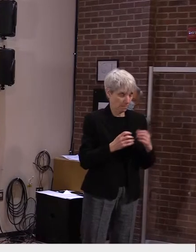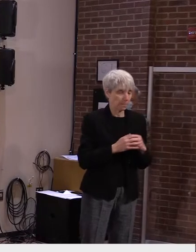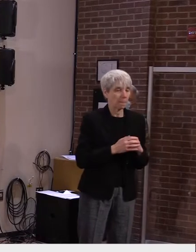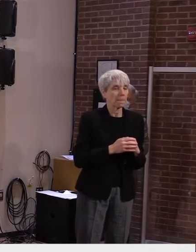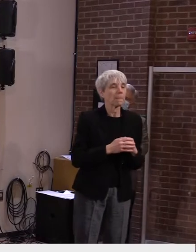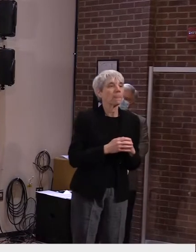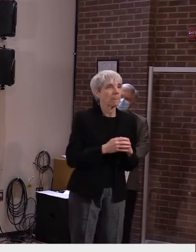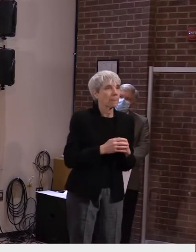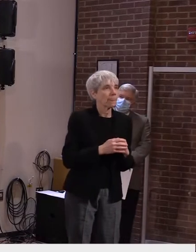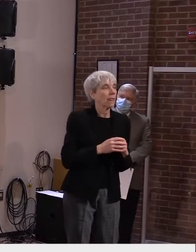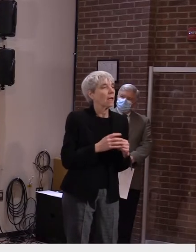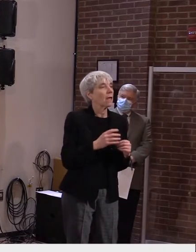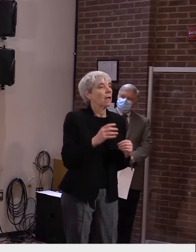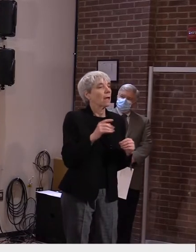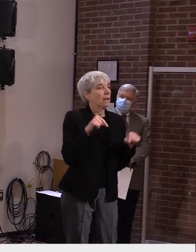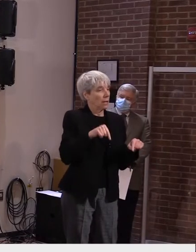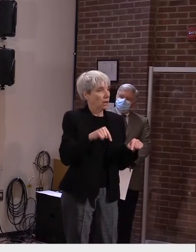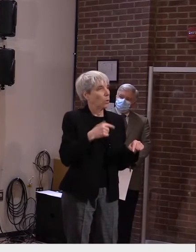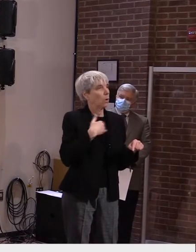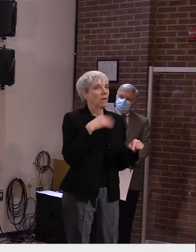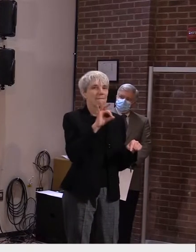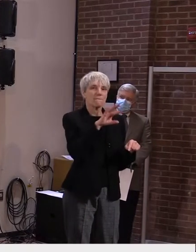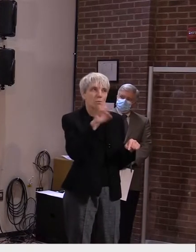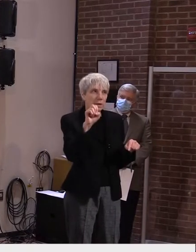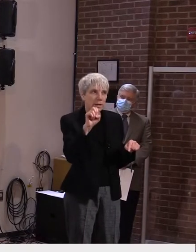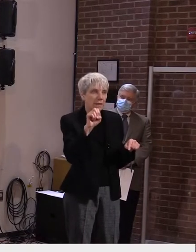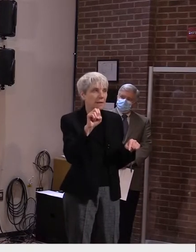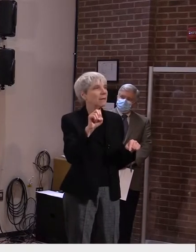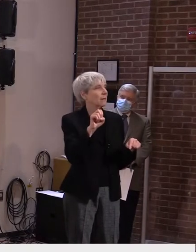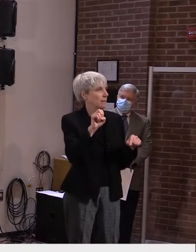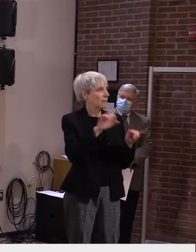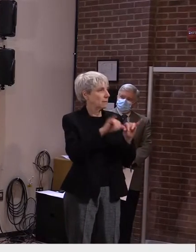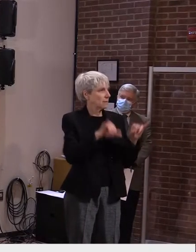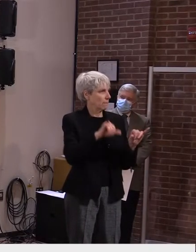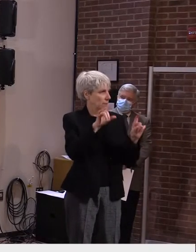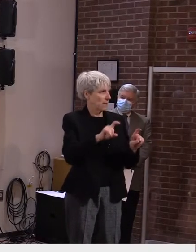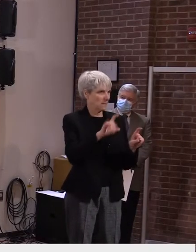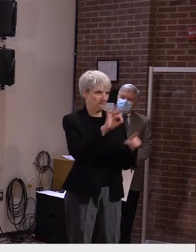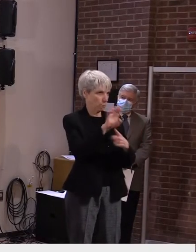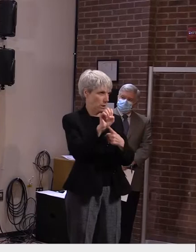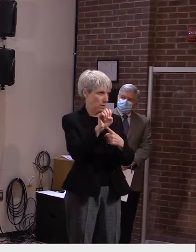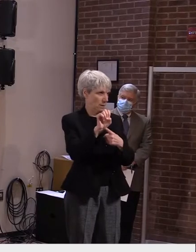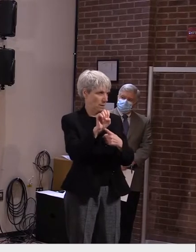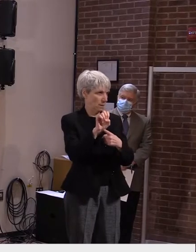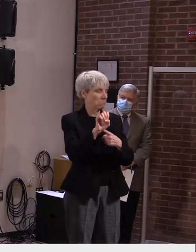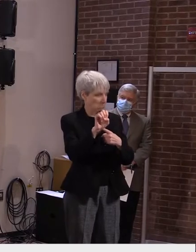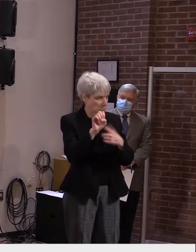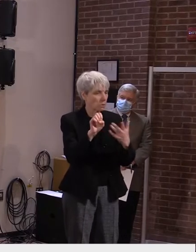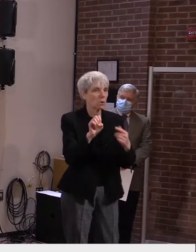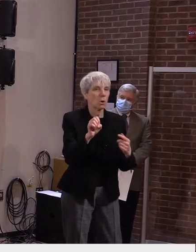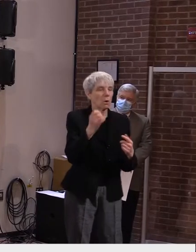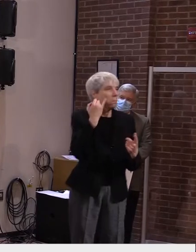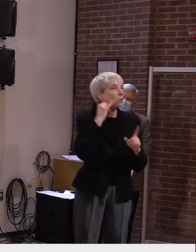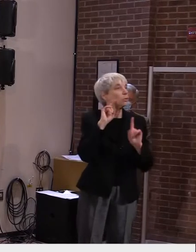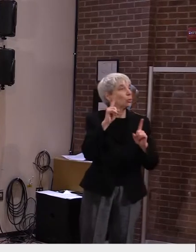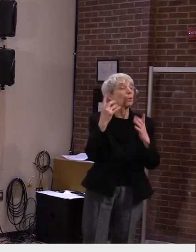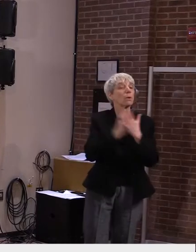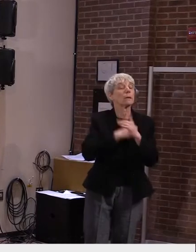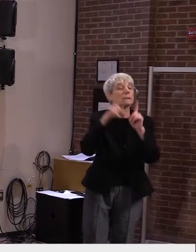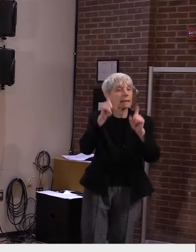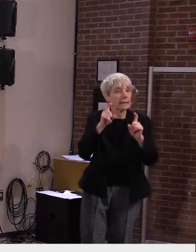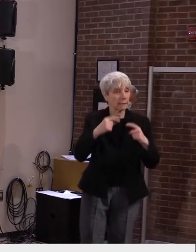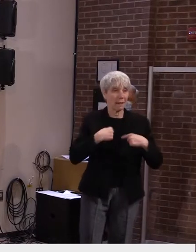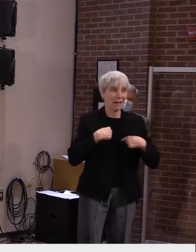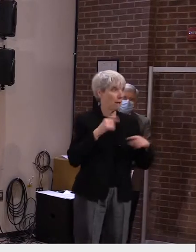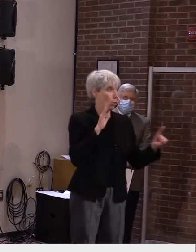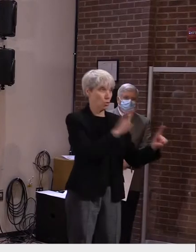we have a free state-run testing system. If you go get a test and I'm your doctor, I may